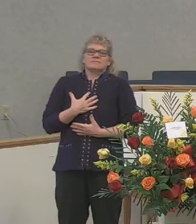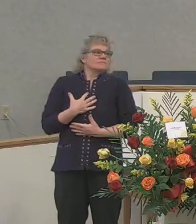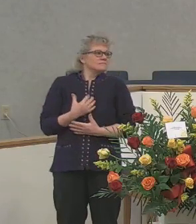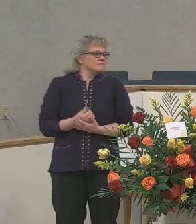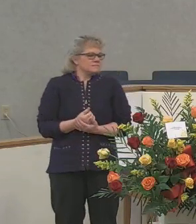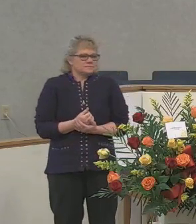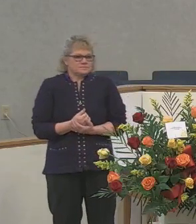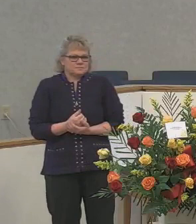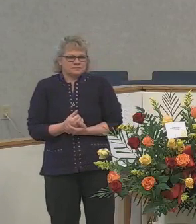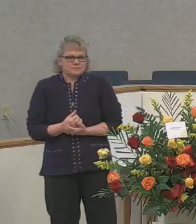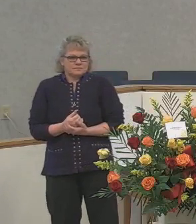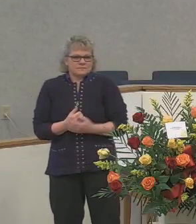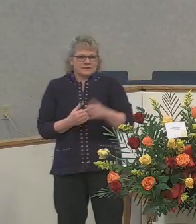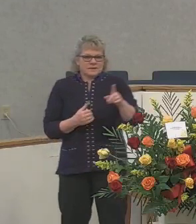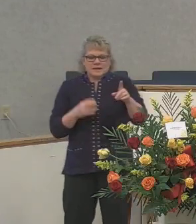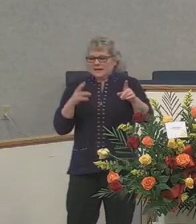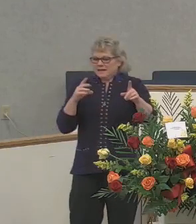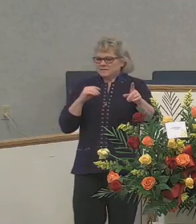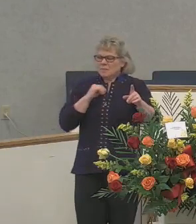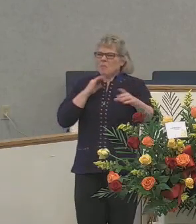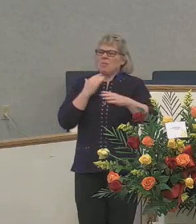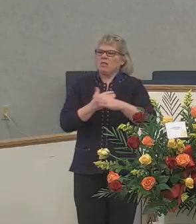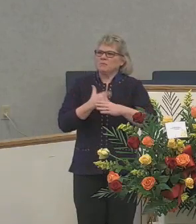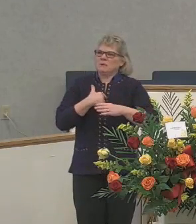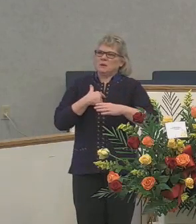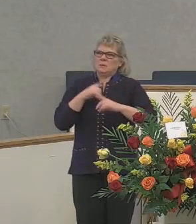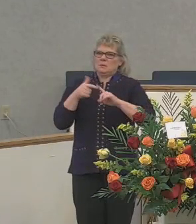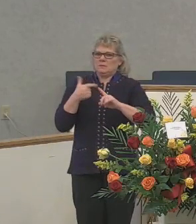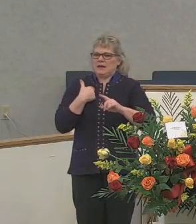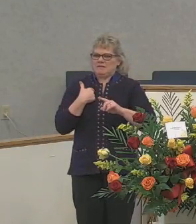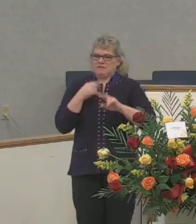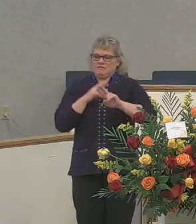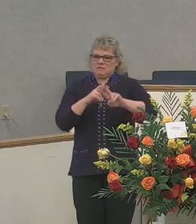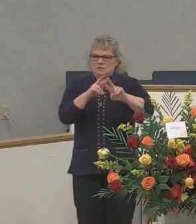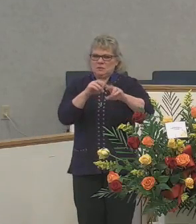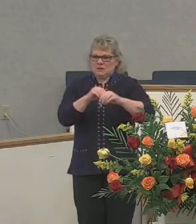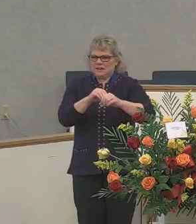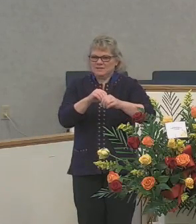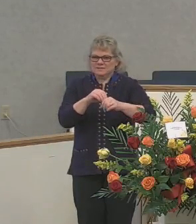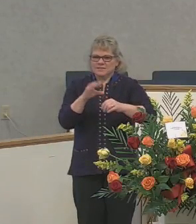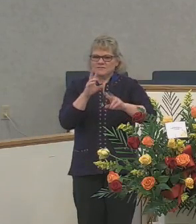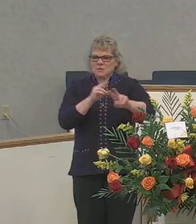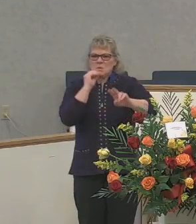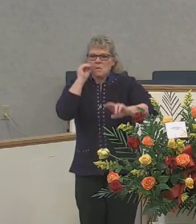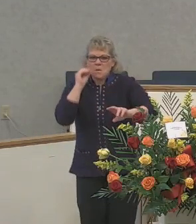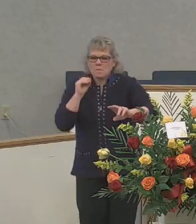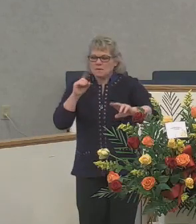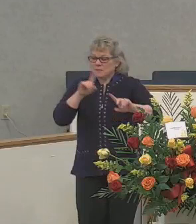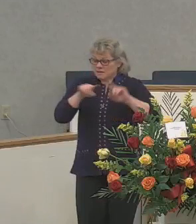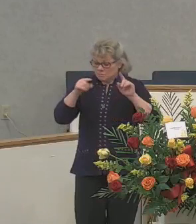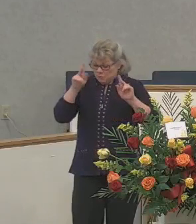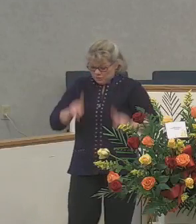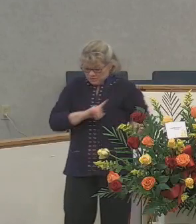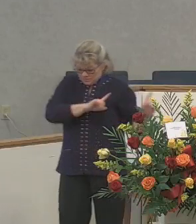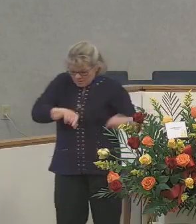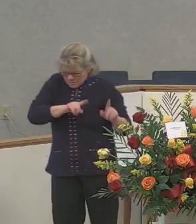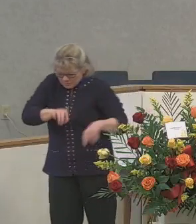Kim, I don't mean any disrespect to you, but for a person to spend their life in a church,